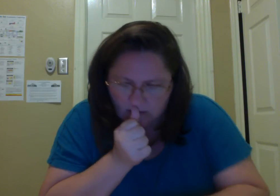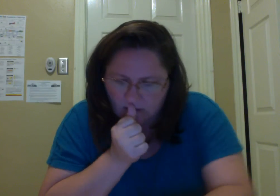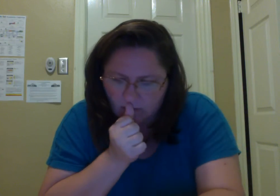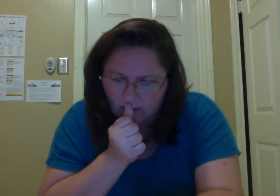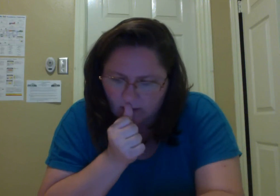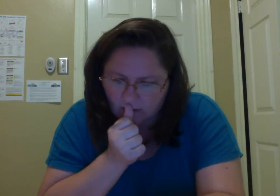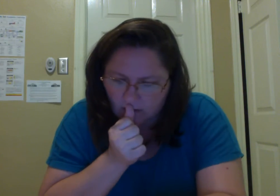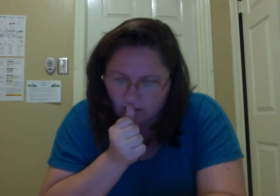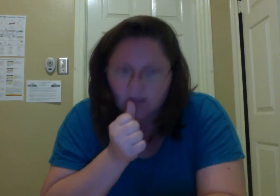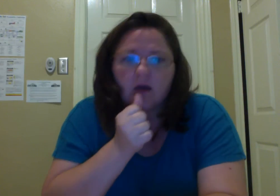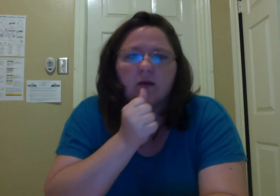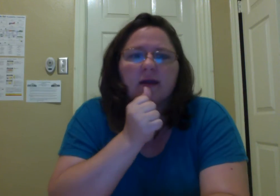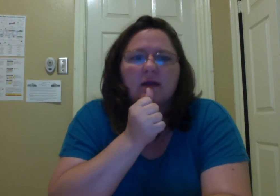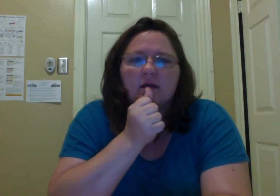The mother. Okay.